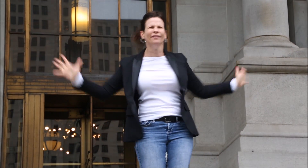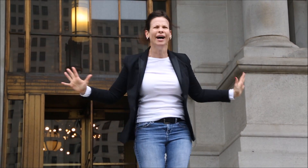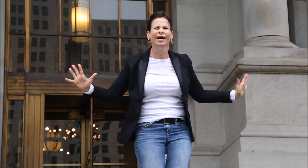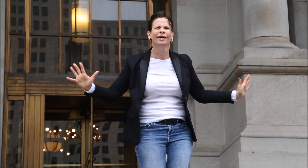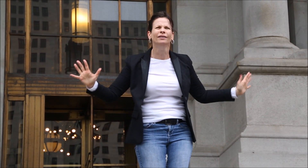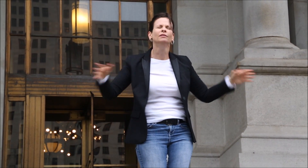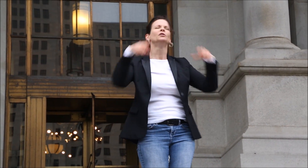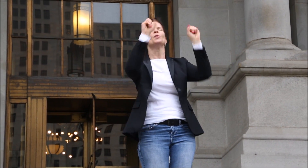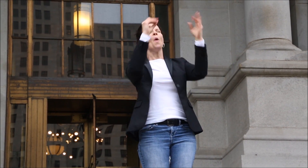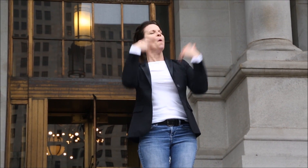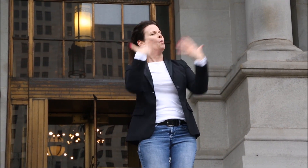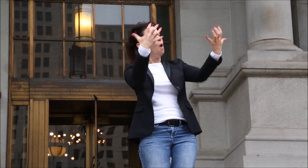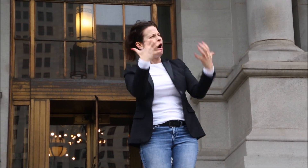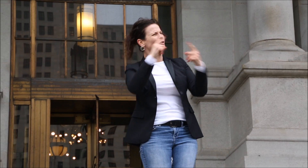up a national rally.